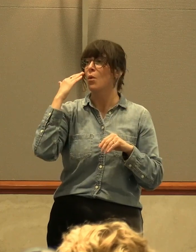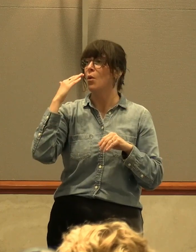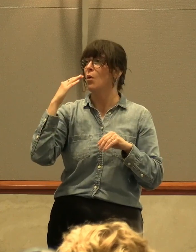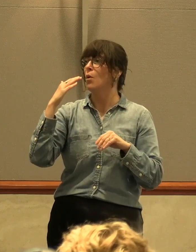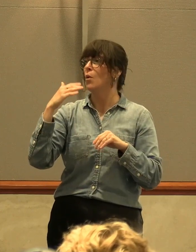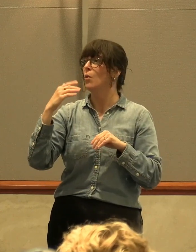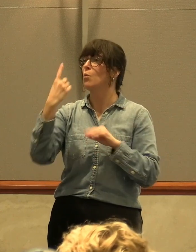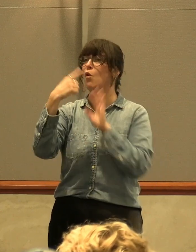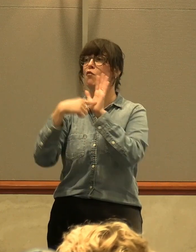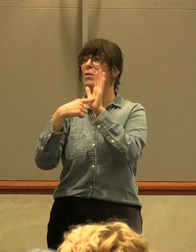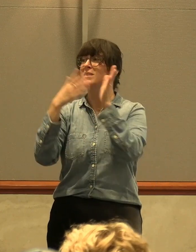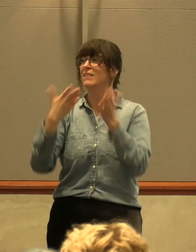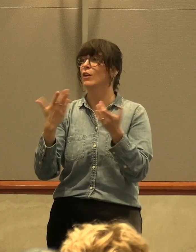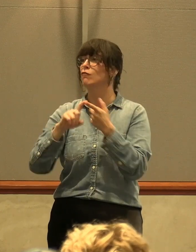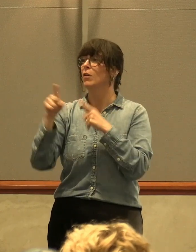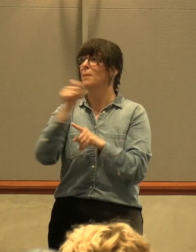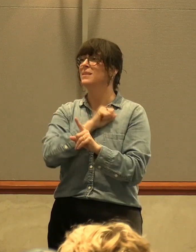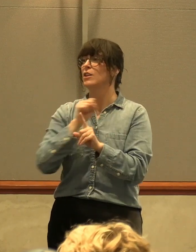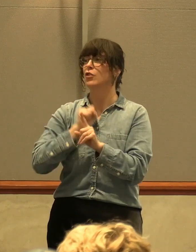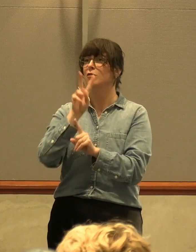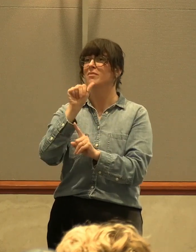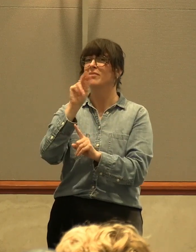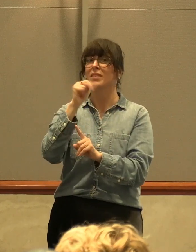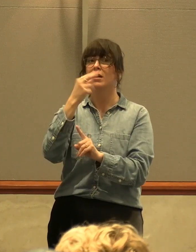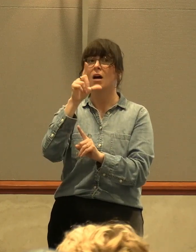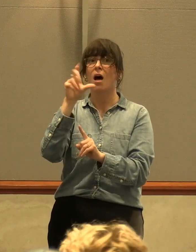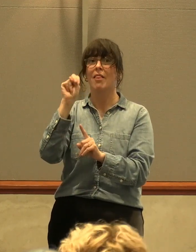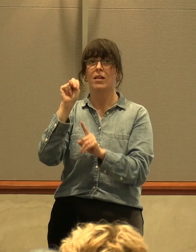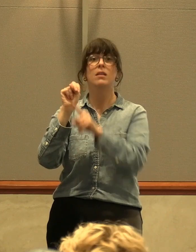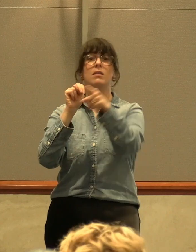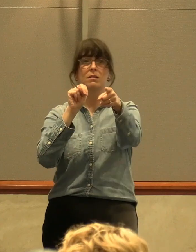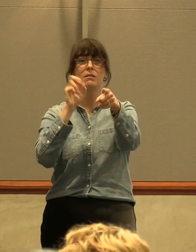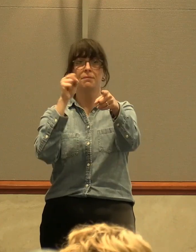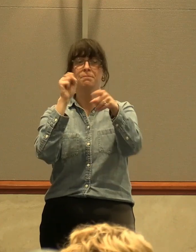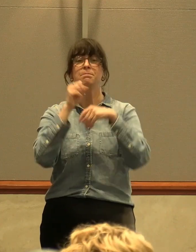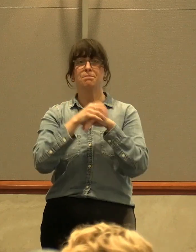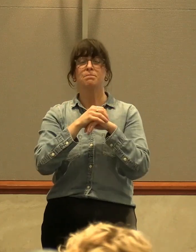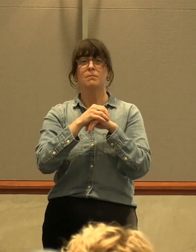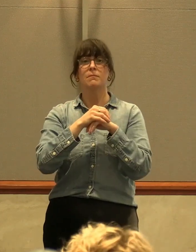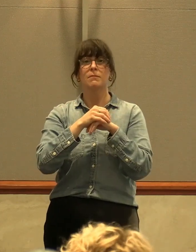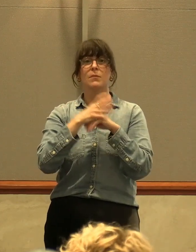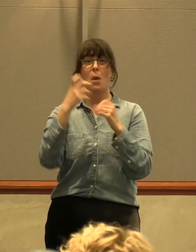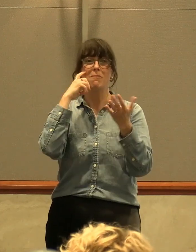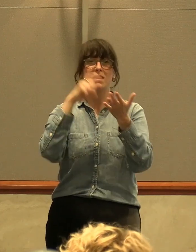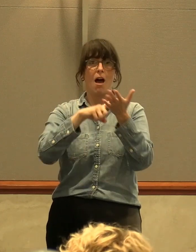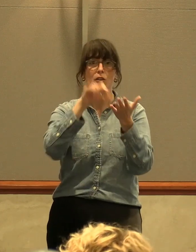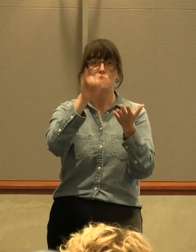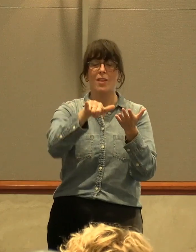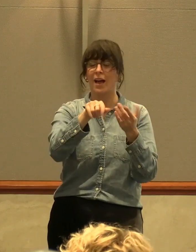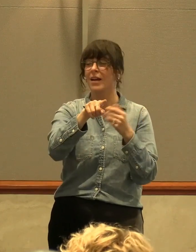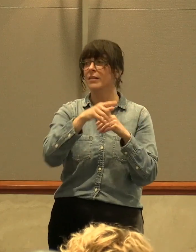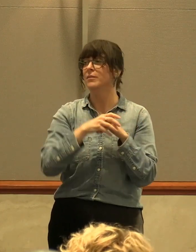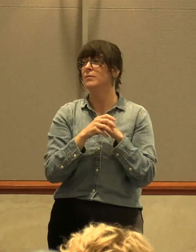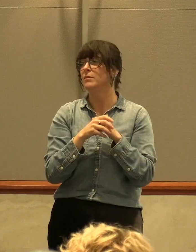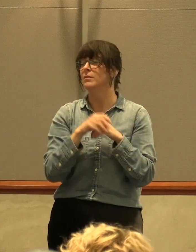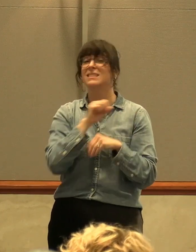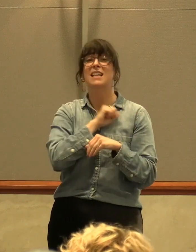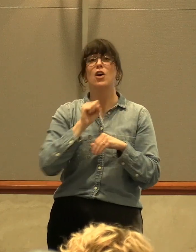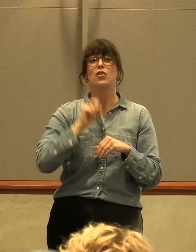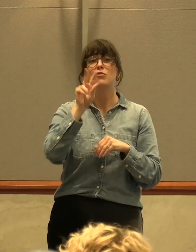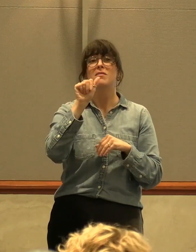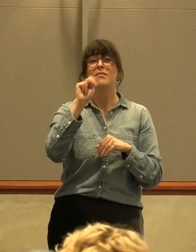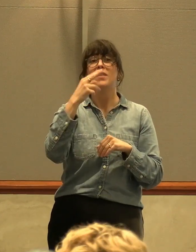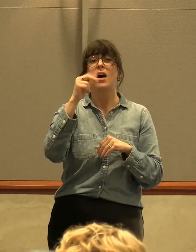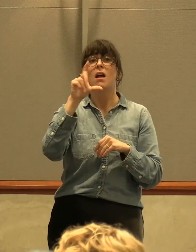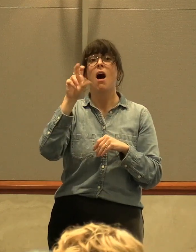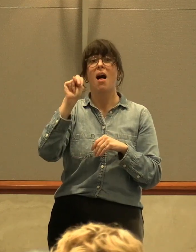a representative here from Senator Van Hollen, right there. I want to acknowledge that because Senator Van